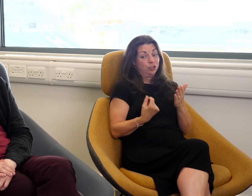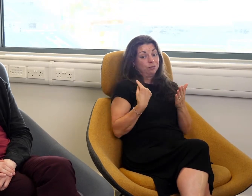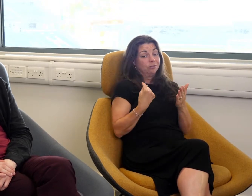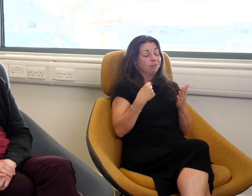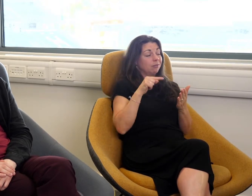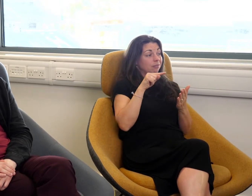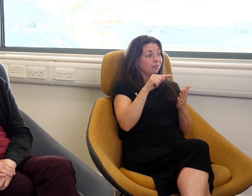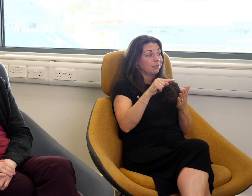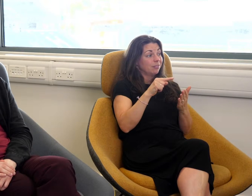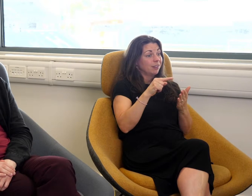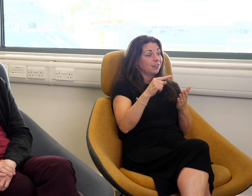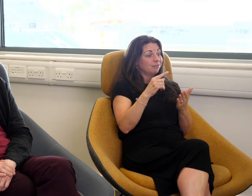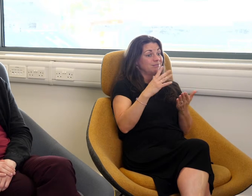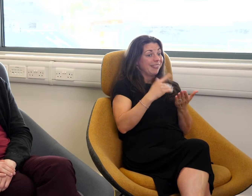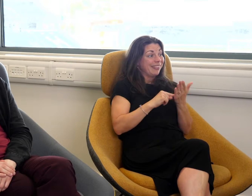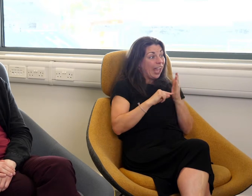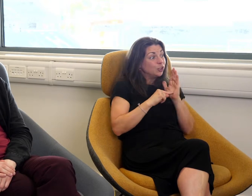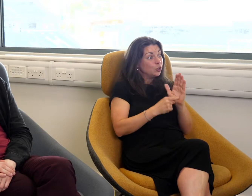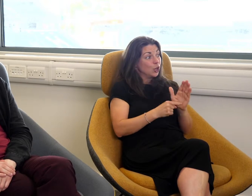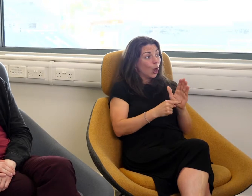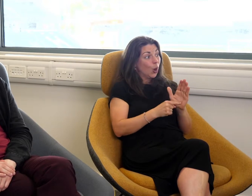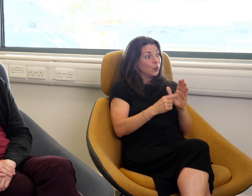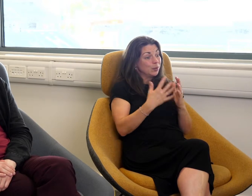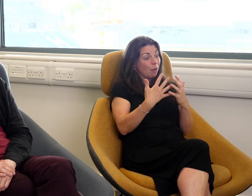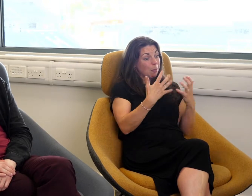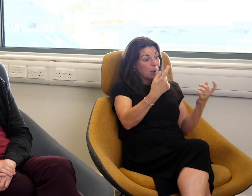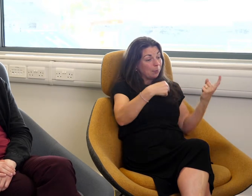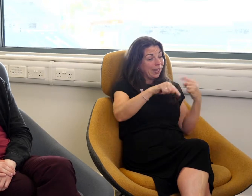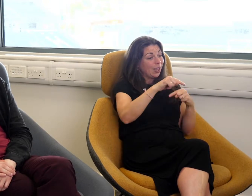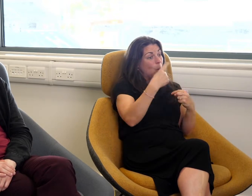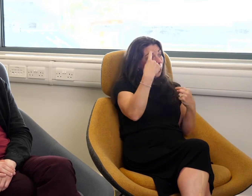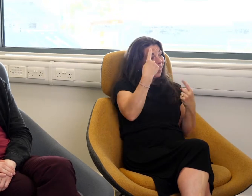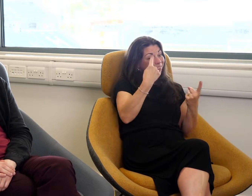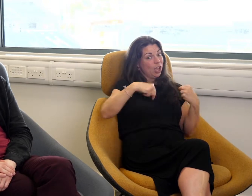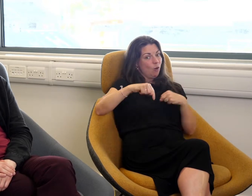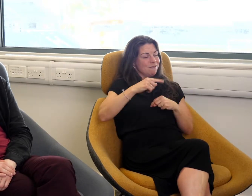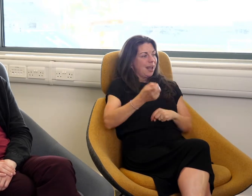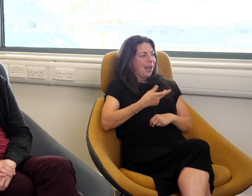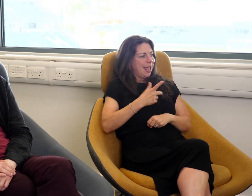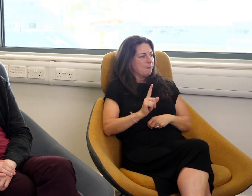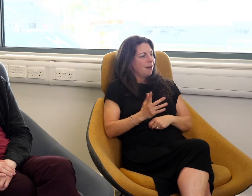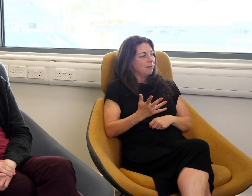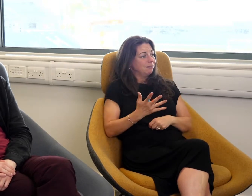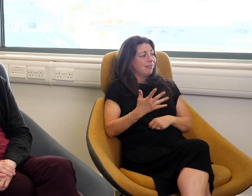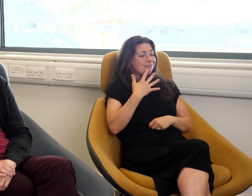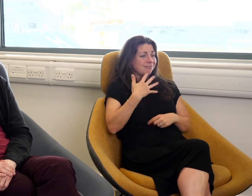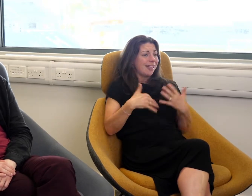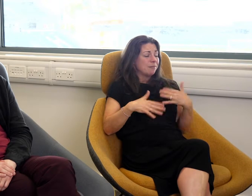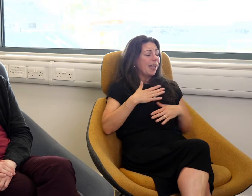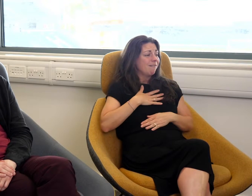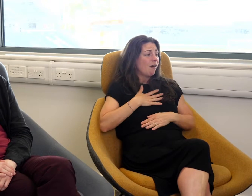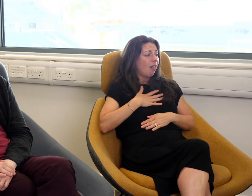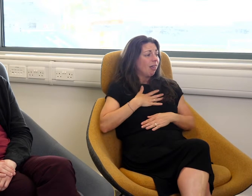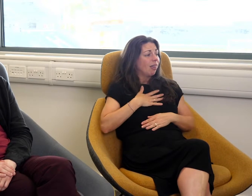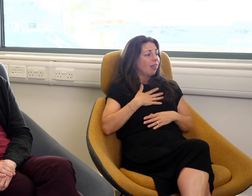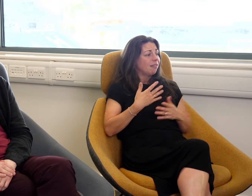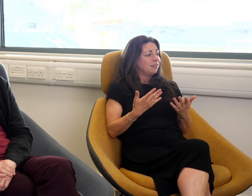of shown what people think of the Labour Party at the moment, which is really painful because, that lots of